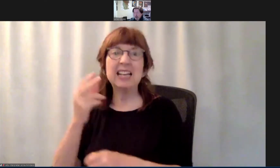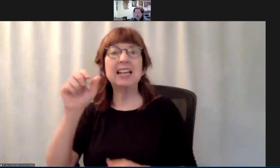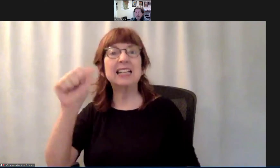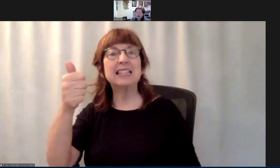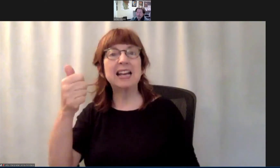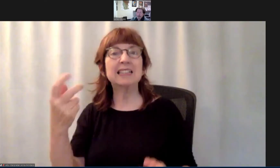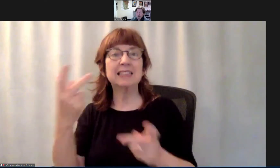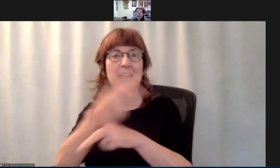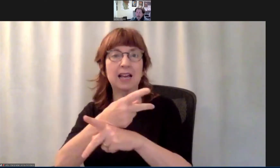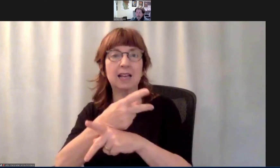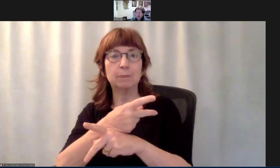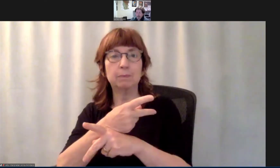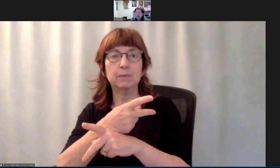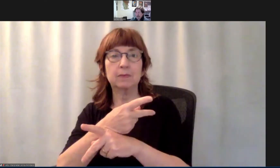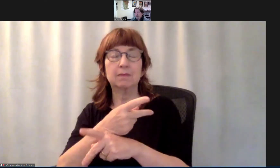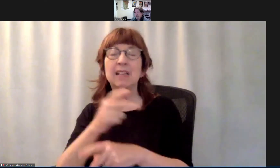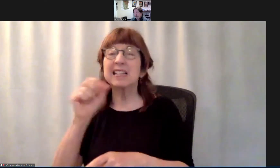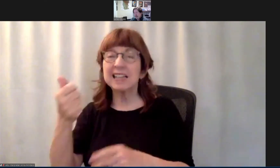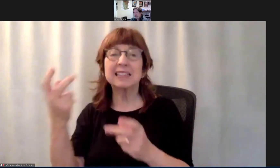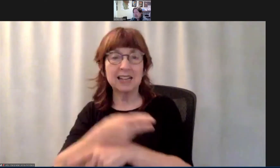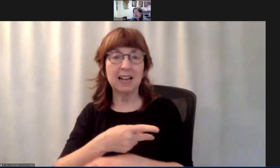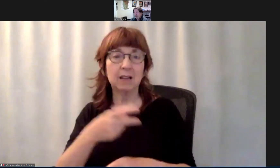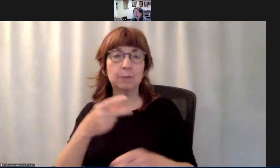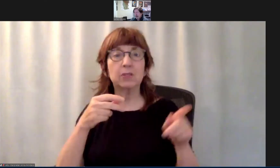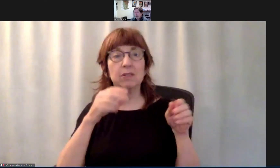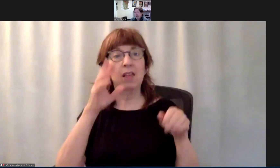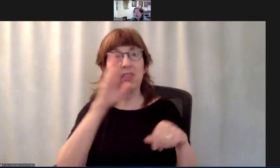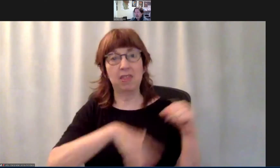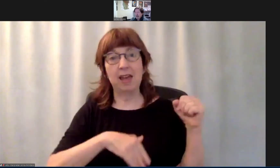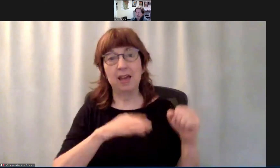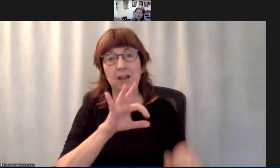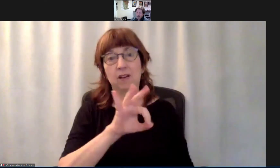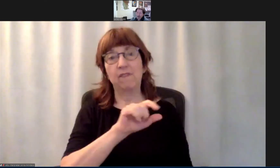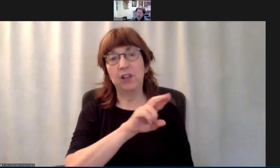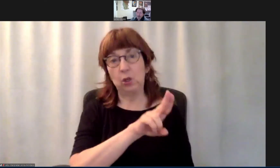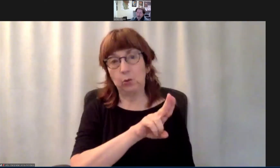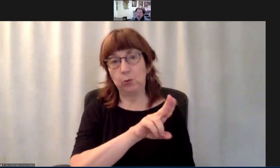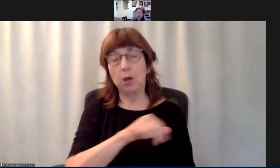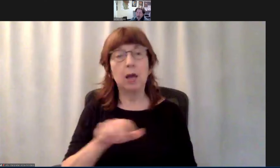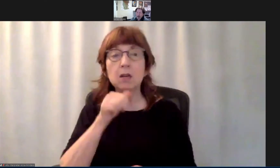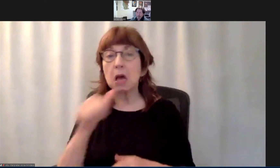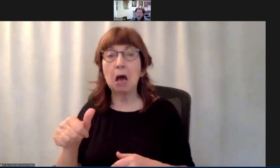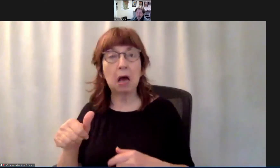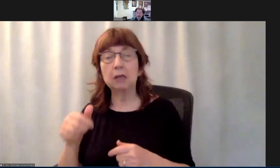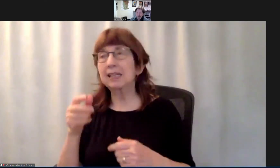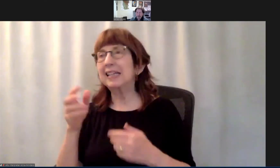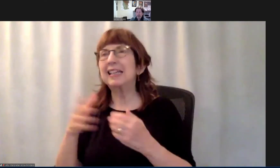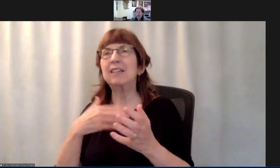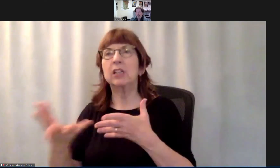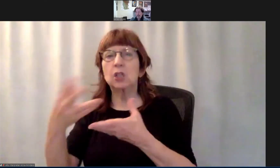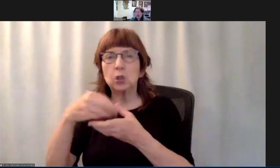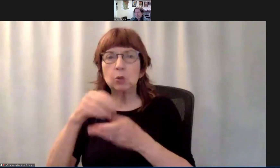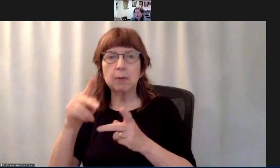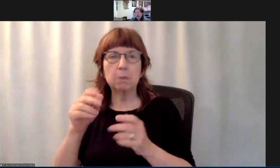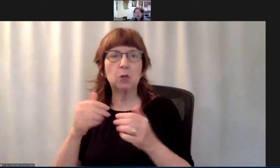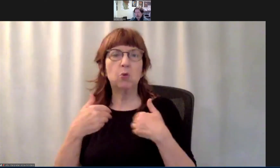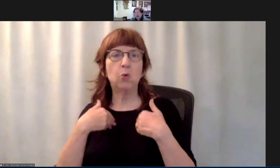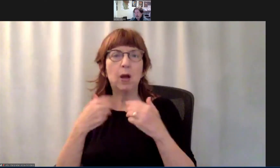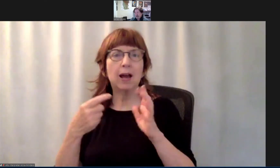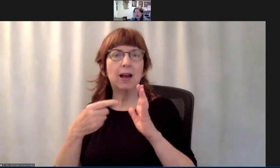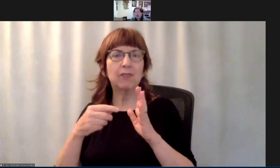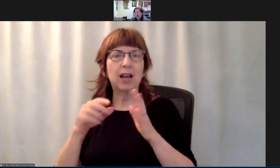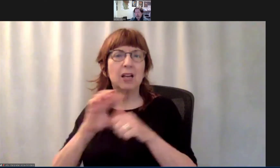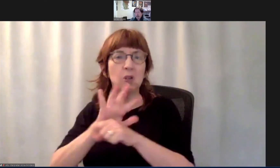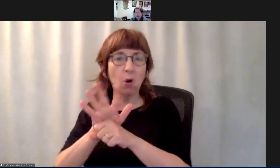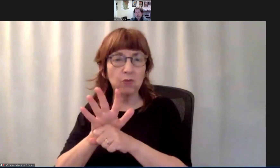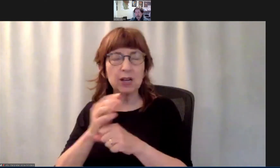more than the effect of influenza. And that doesn't account for those who have the long COVID symptoms and other